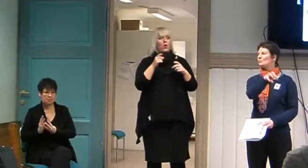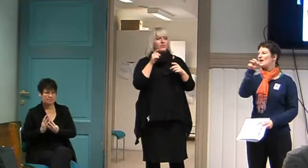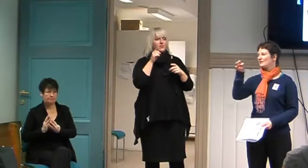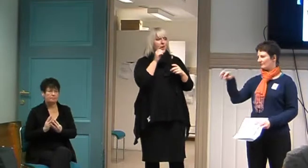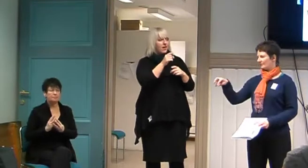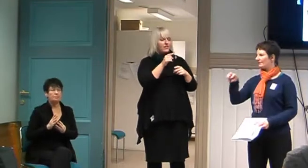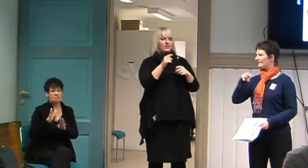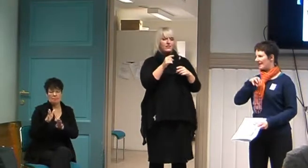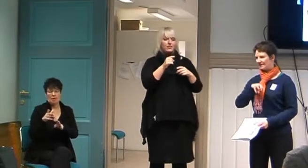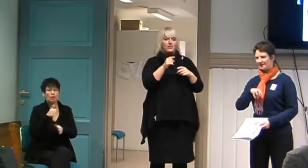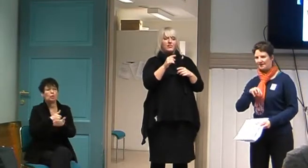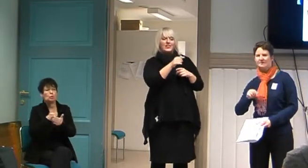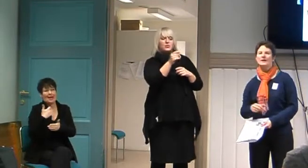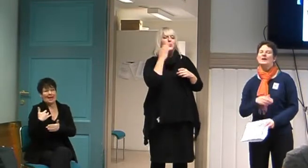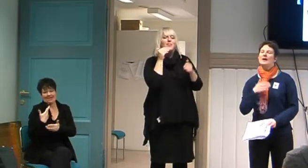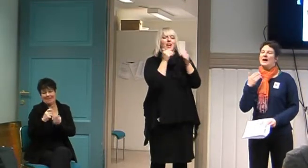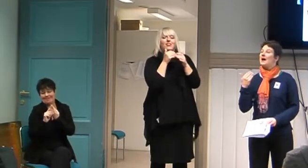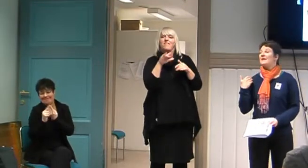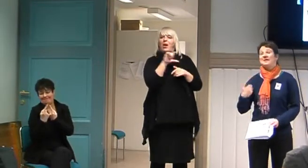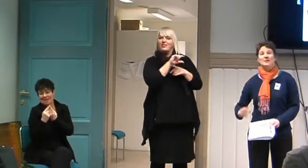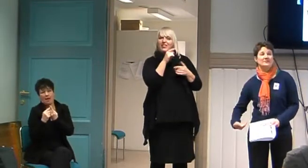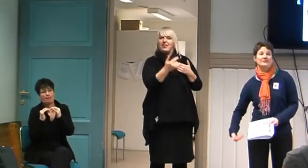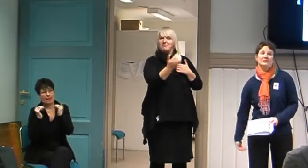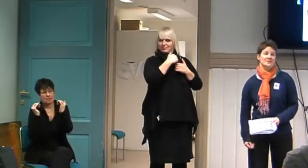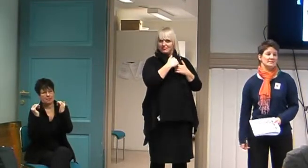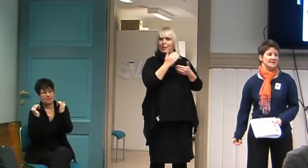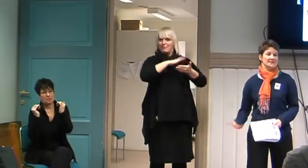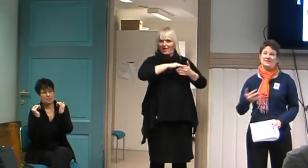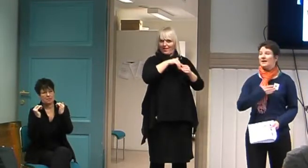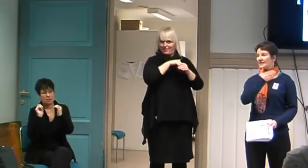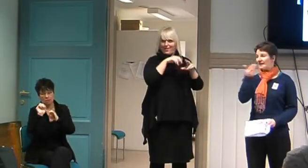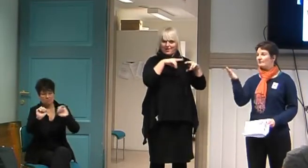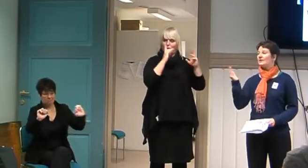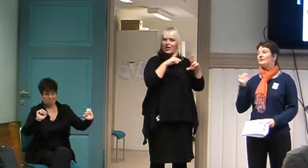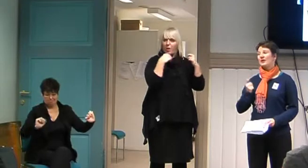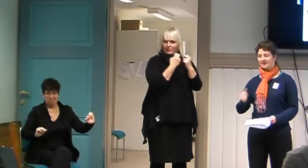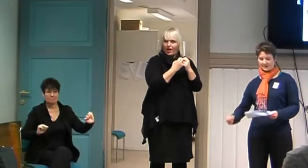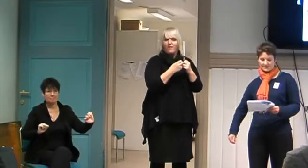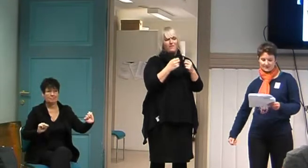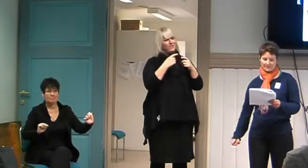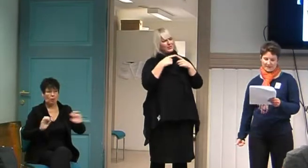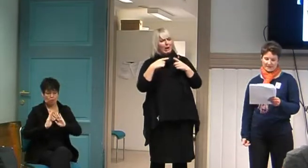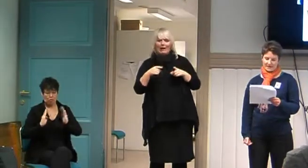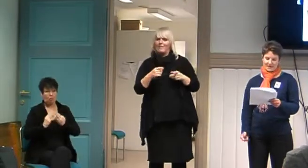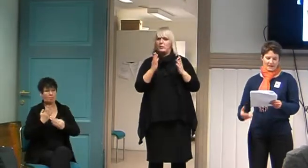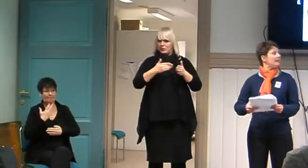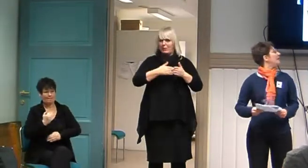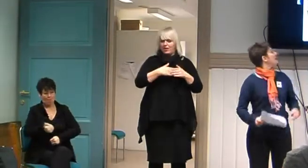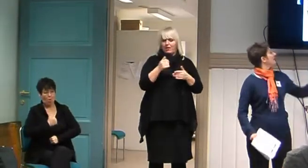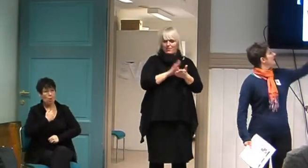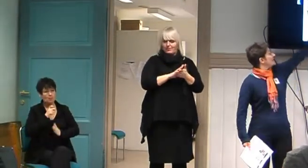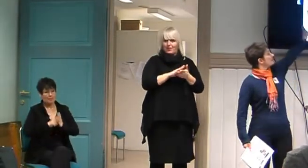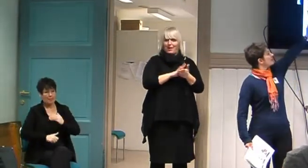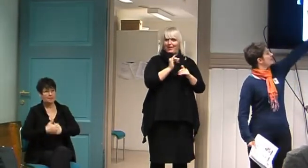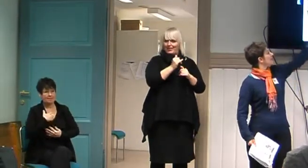to one of the palaces, and they all have different disabilities, and they advise us.